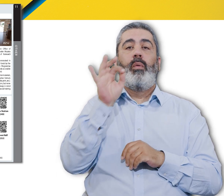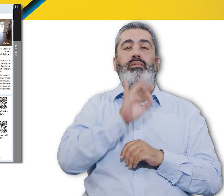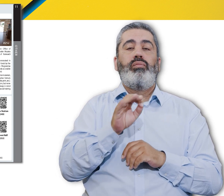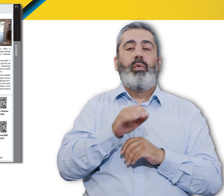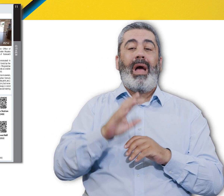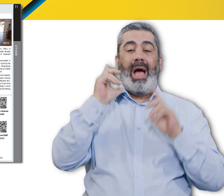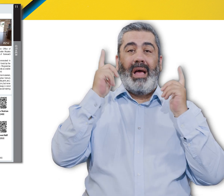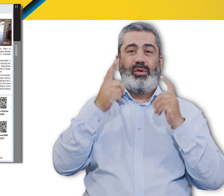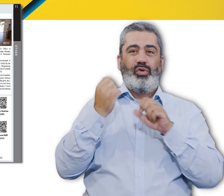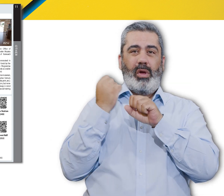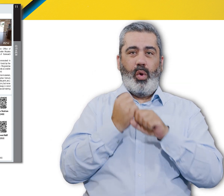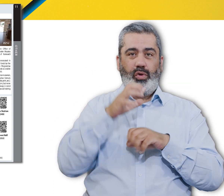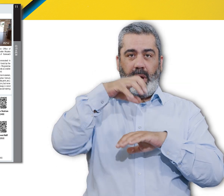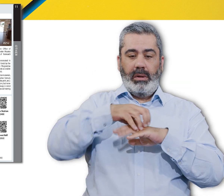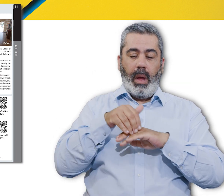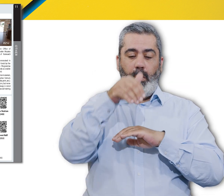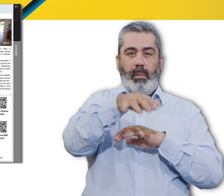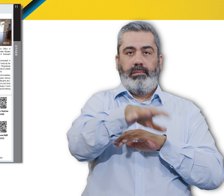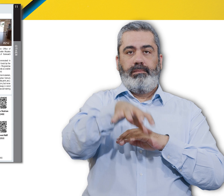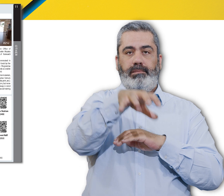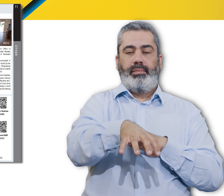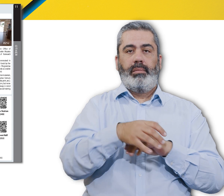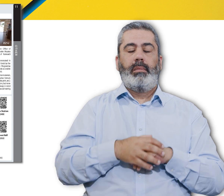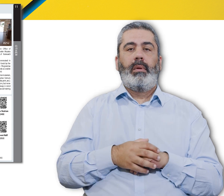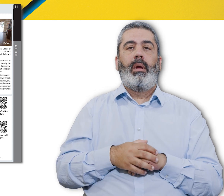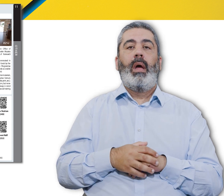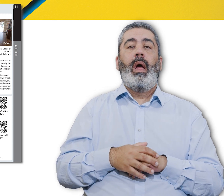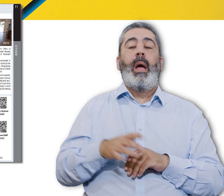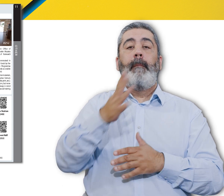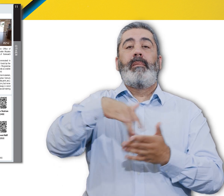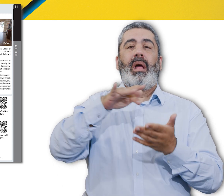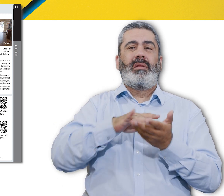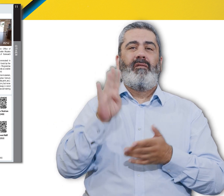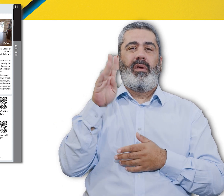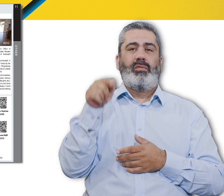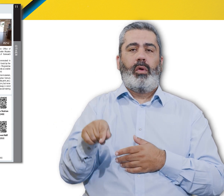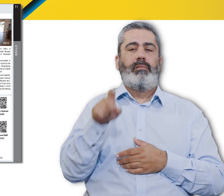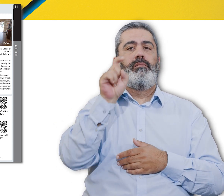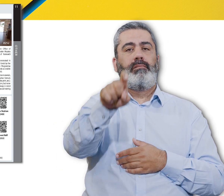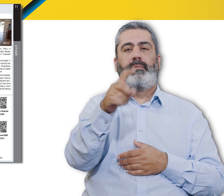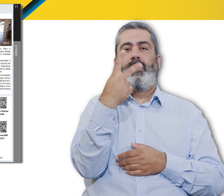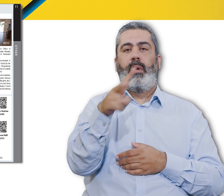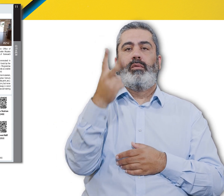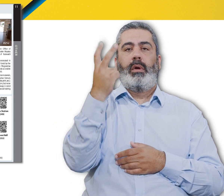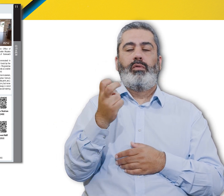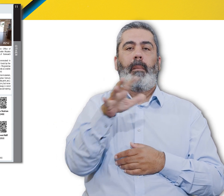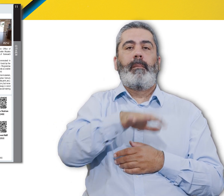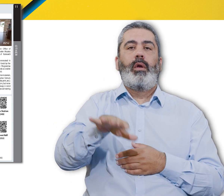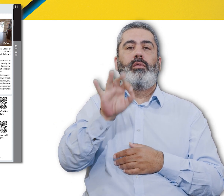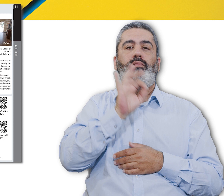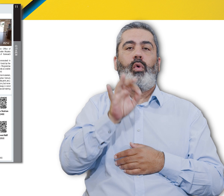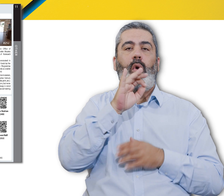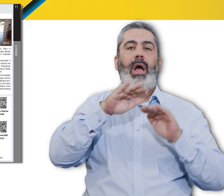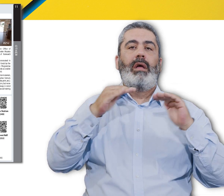Church. Vitoroy Pazanova Square number 220, area, Castle. The square links the Valahana